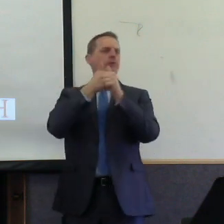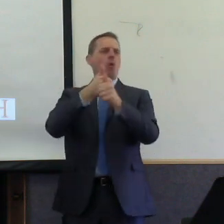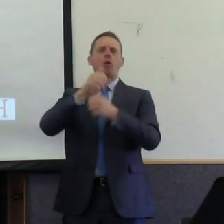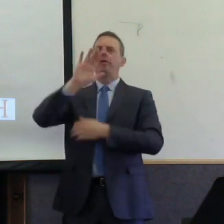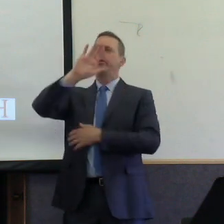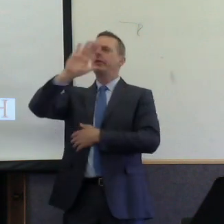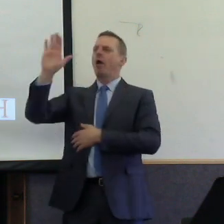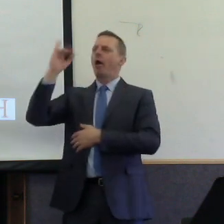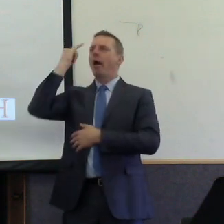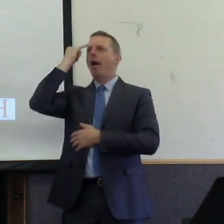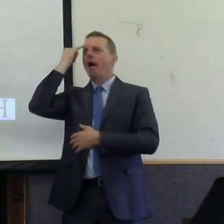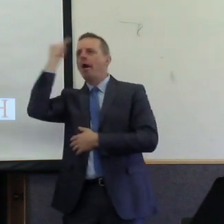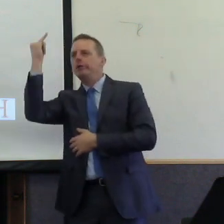doesn't follow that way.